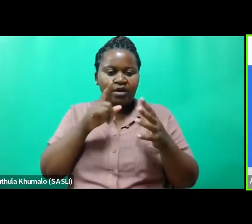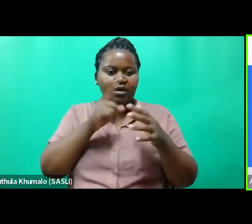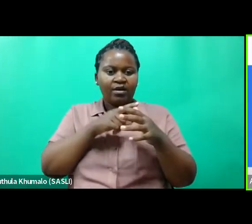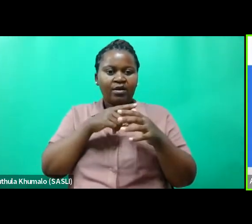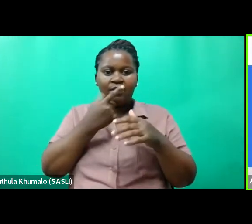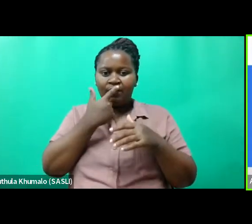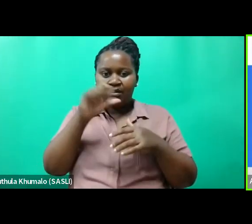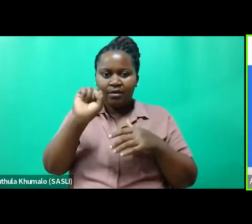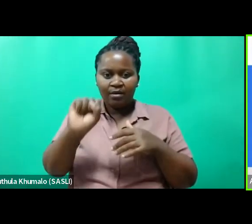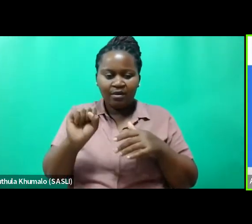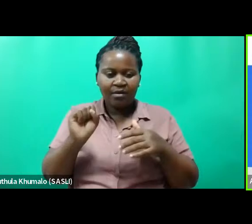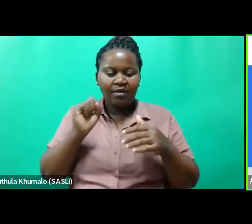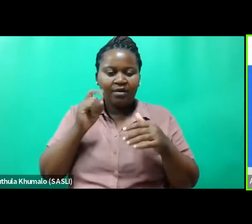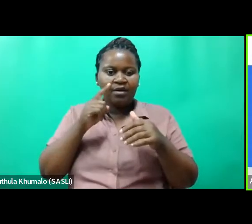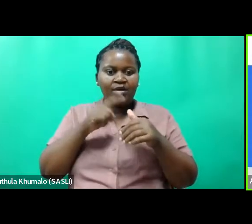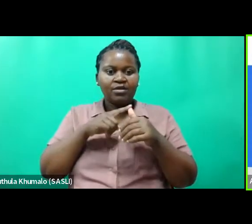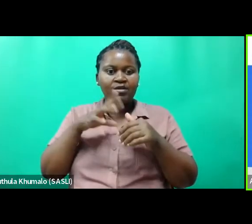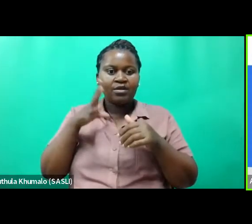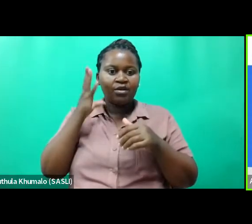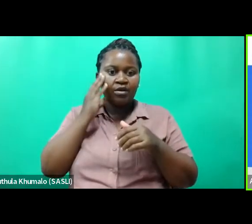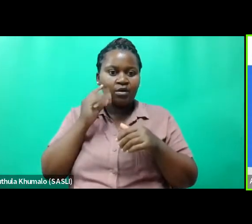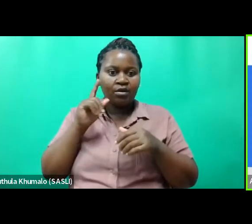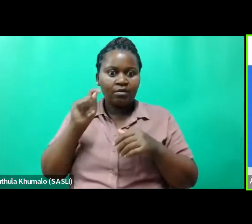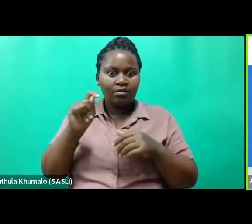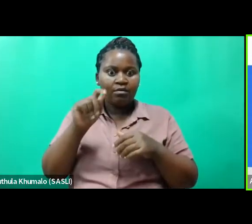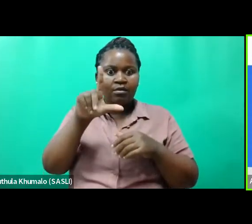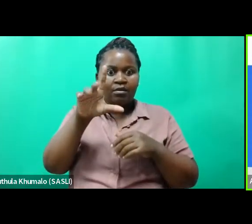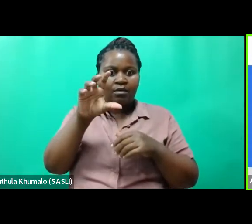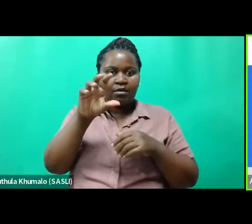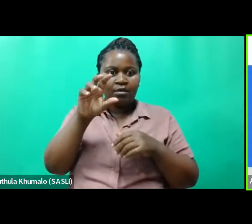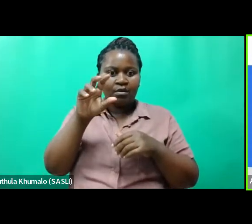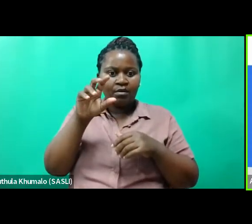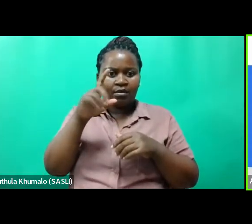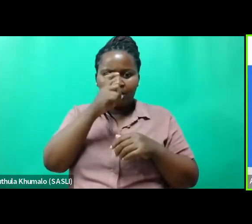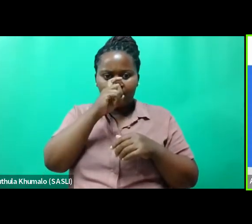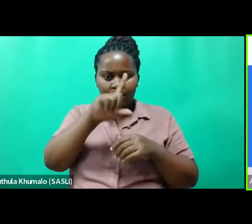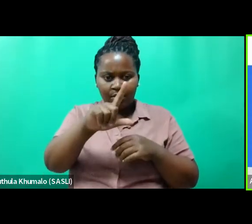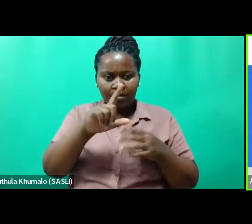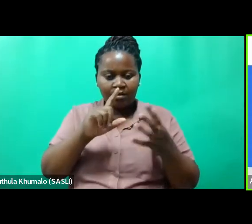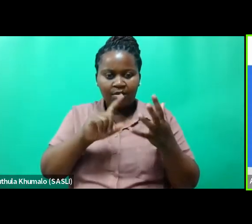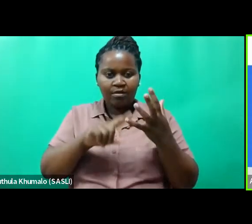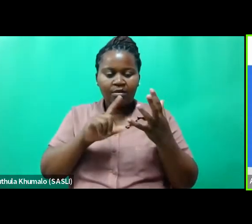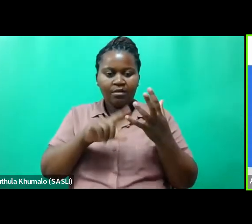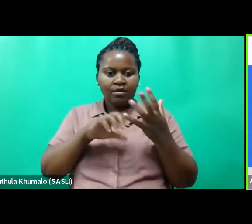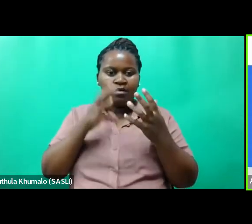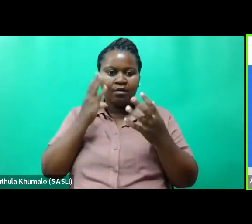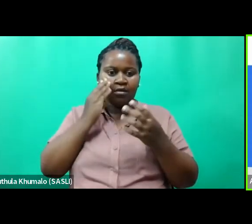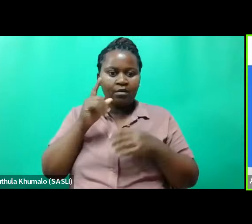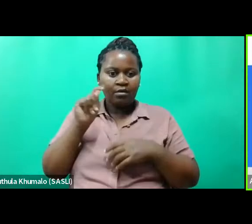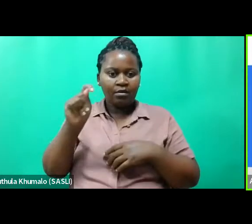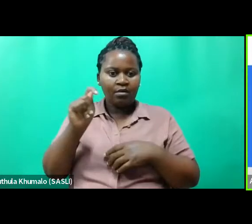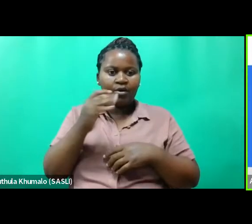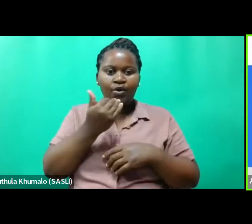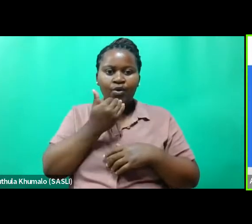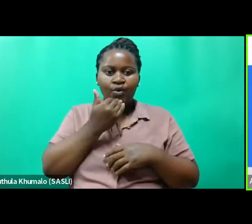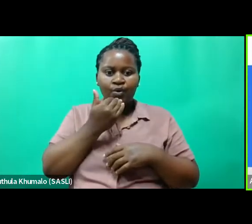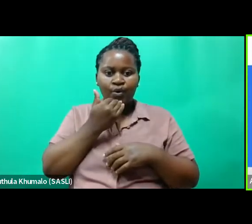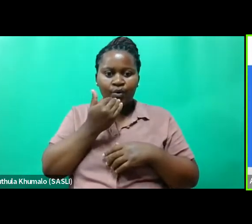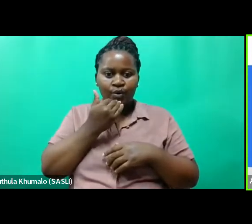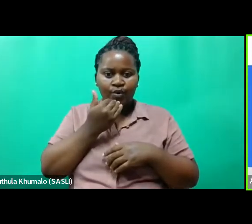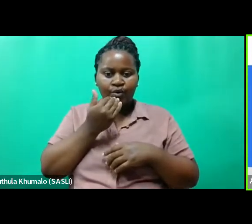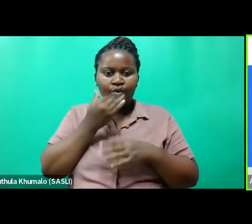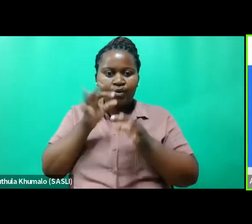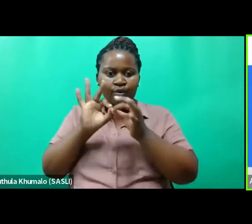Simitemba Kumalo, Landiwe Indaba, Cholofelo Sekaswi, who provisioned interpreting